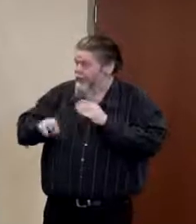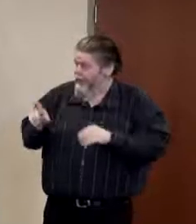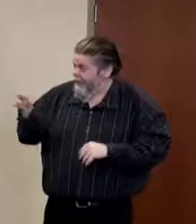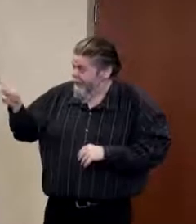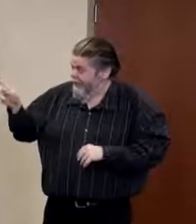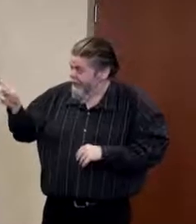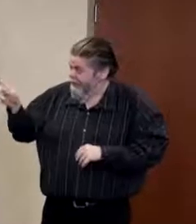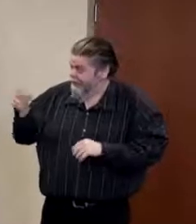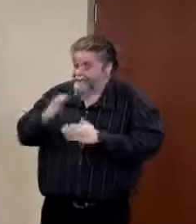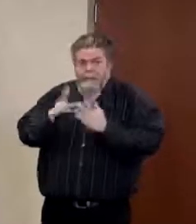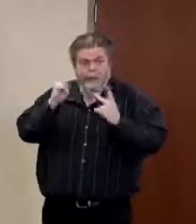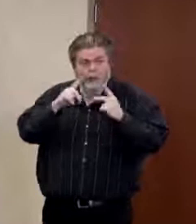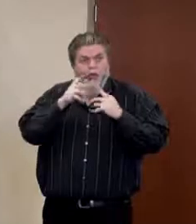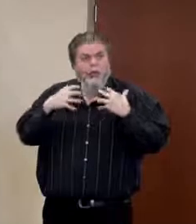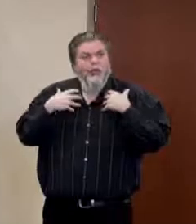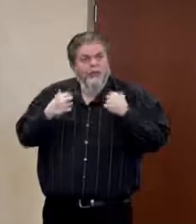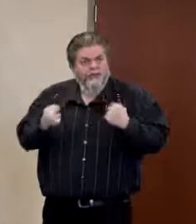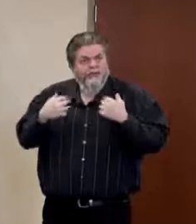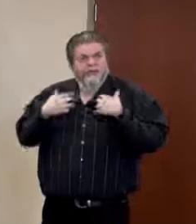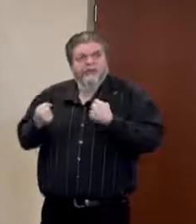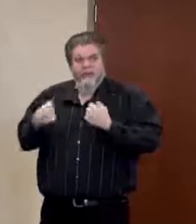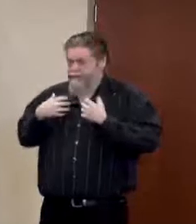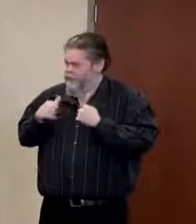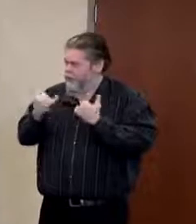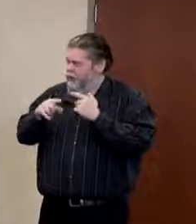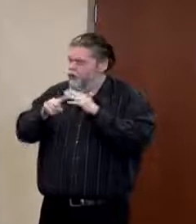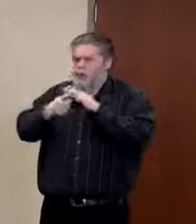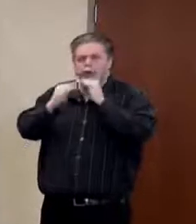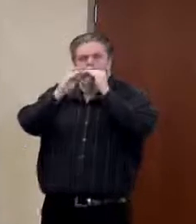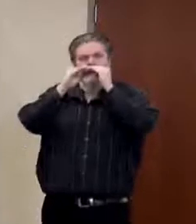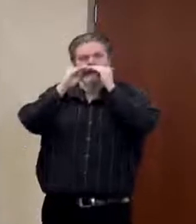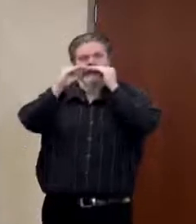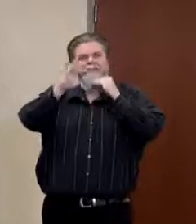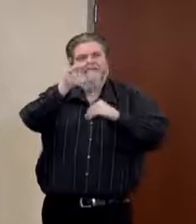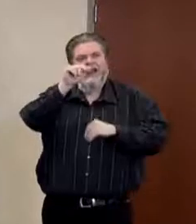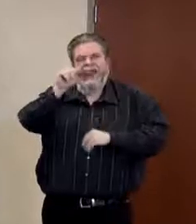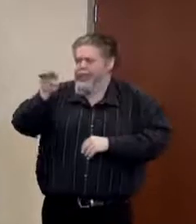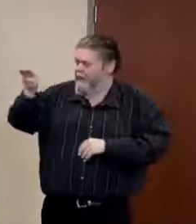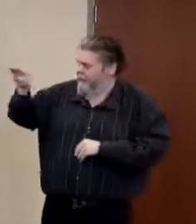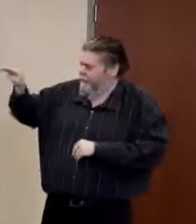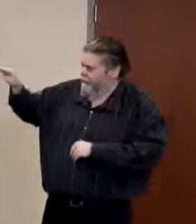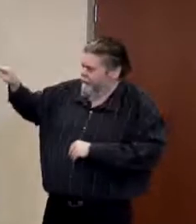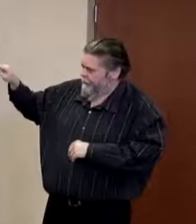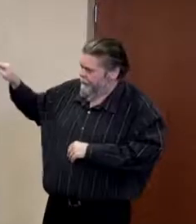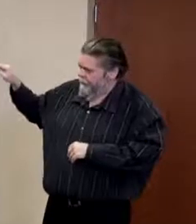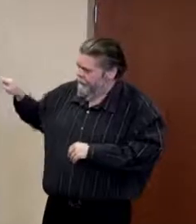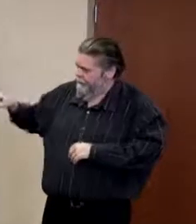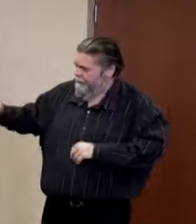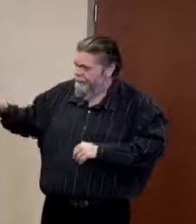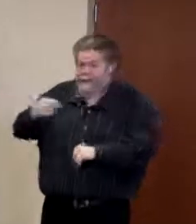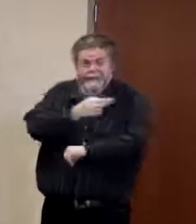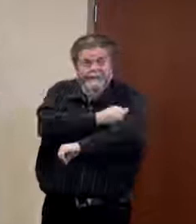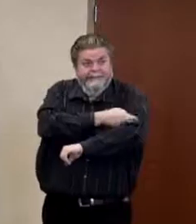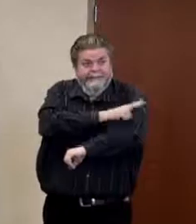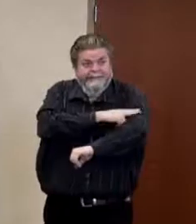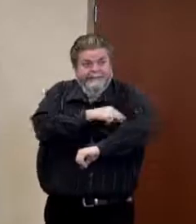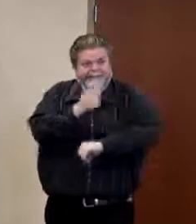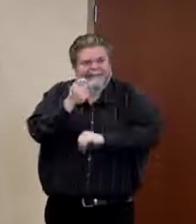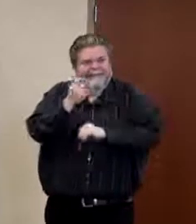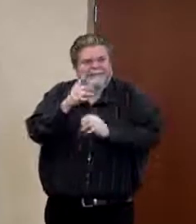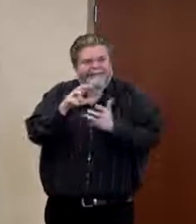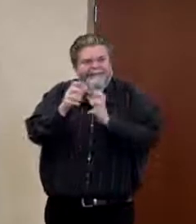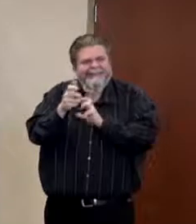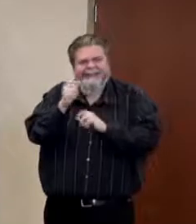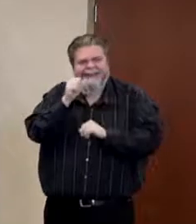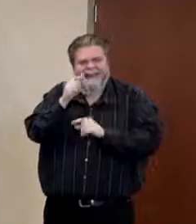some recoveries. We obviously had an increase. We had a little bit of a flat line here. And this hospitalization rate, again, the data came through wonky there, so I